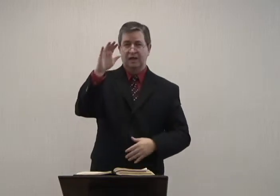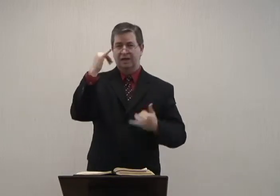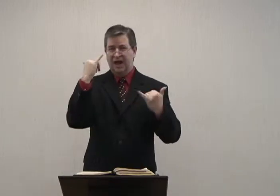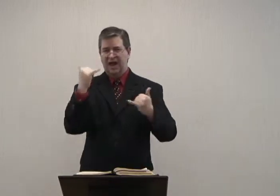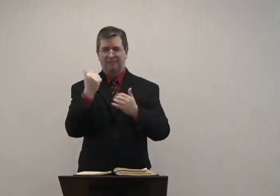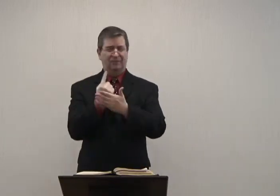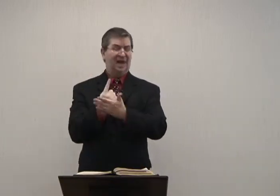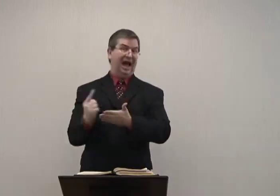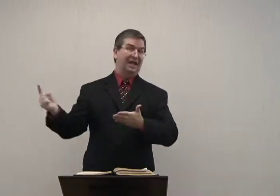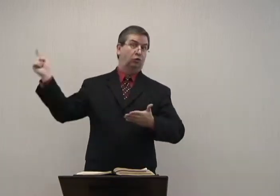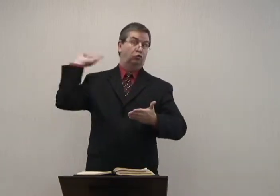amen.